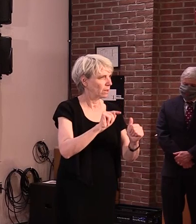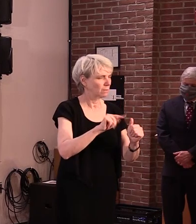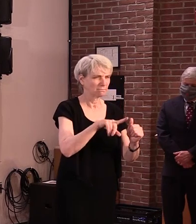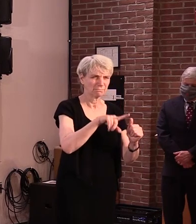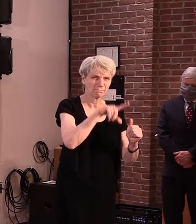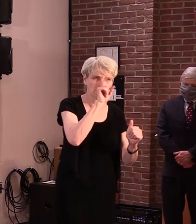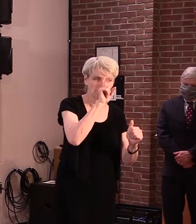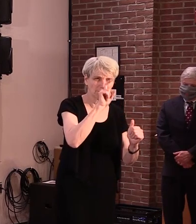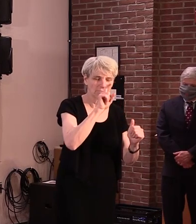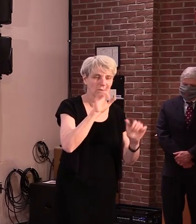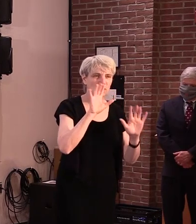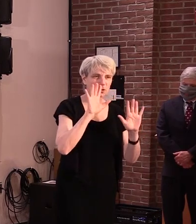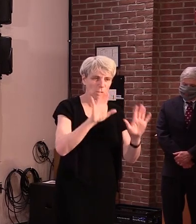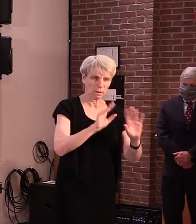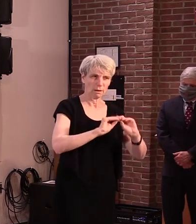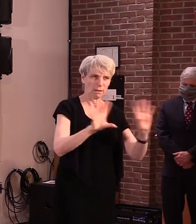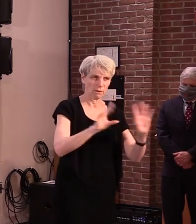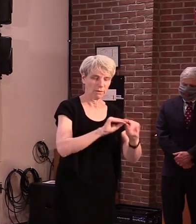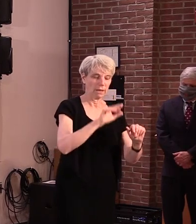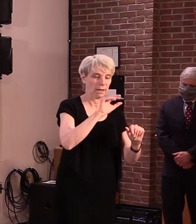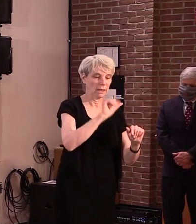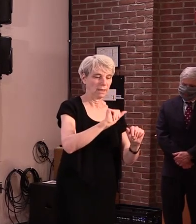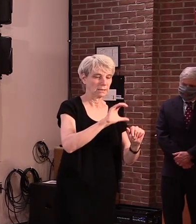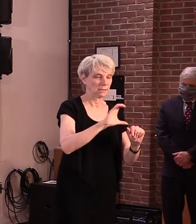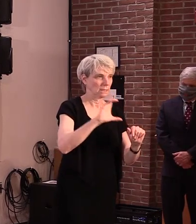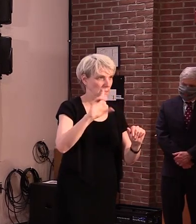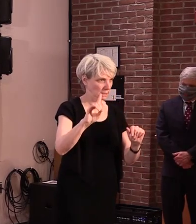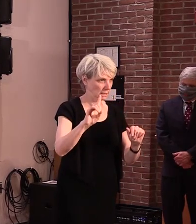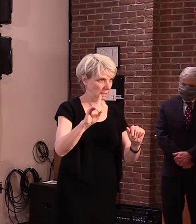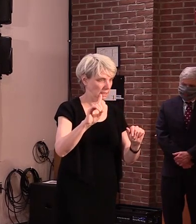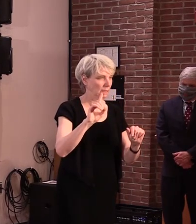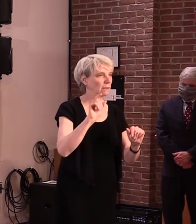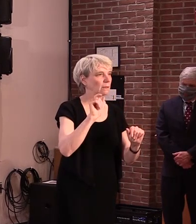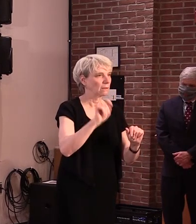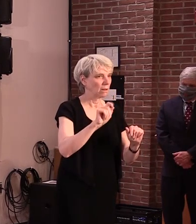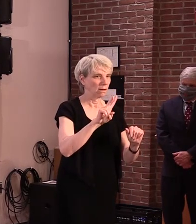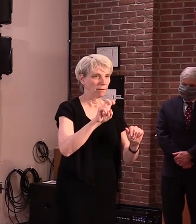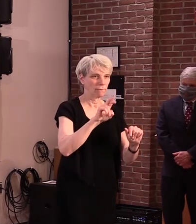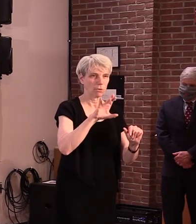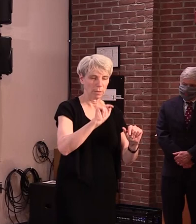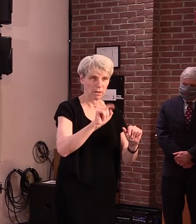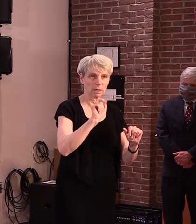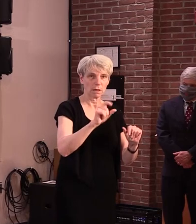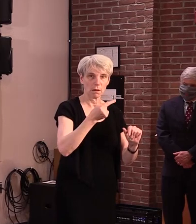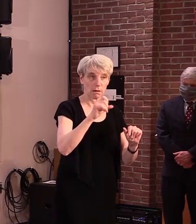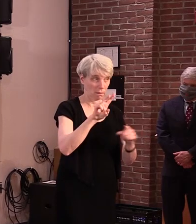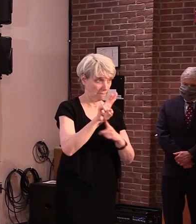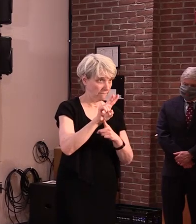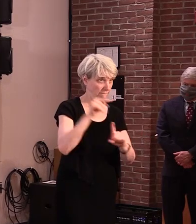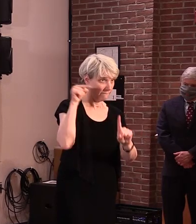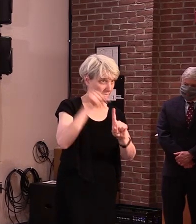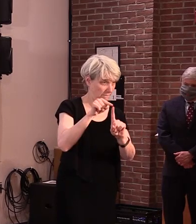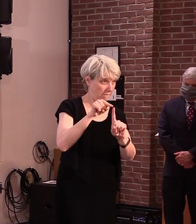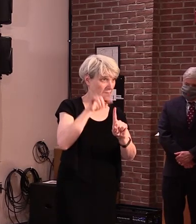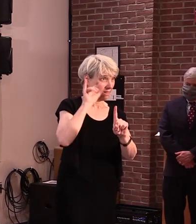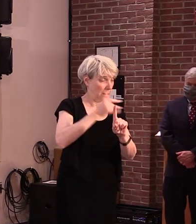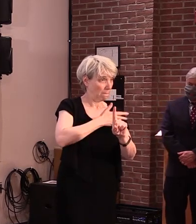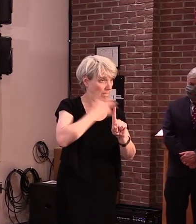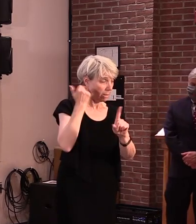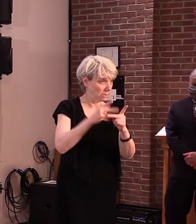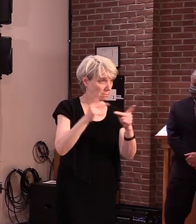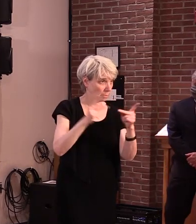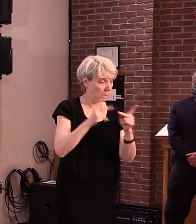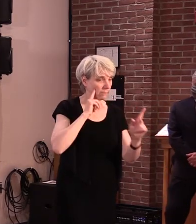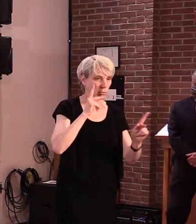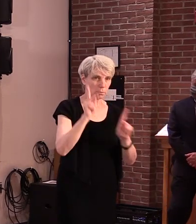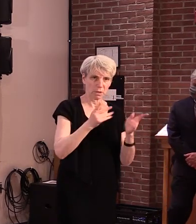the Agency of Commerce and Community Development website the best single place for